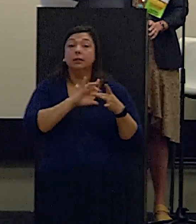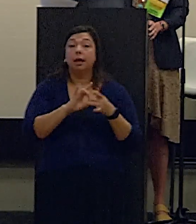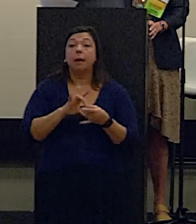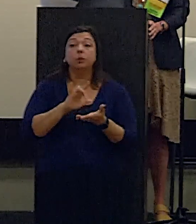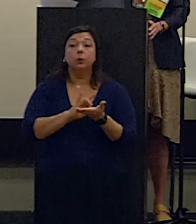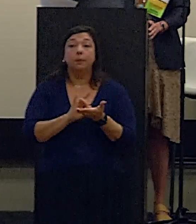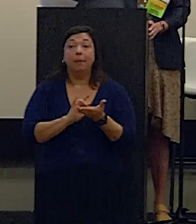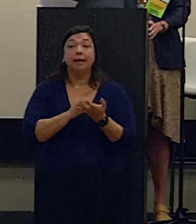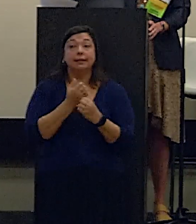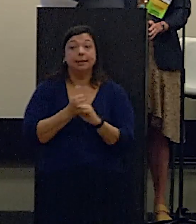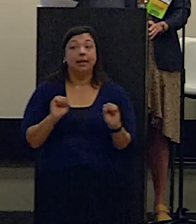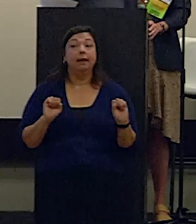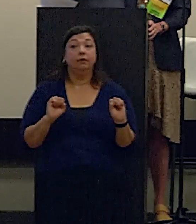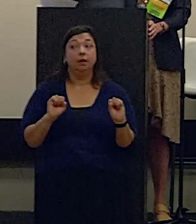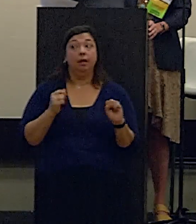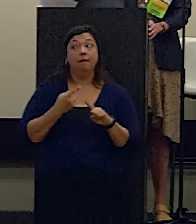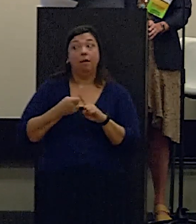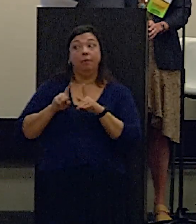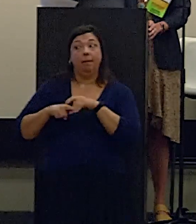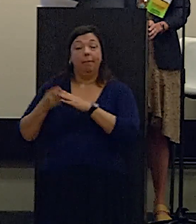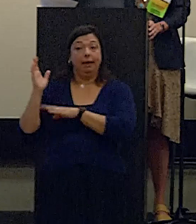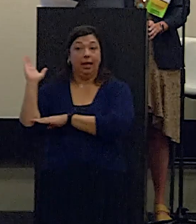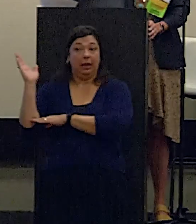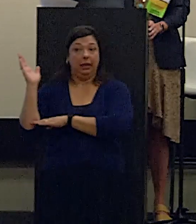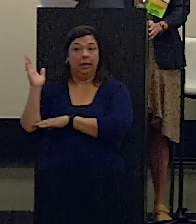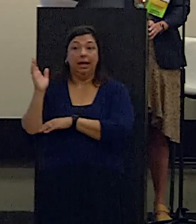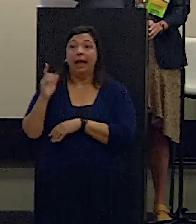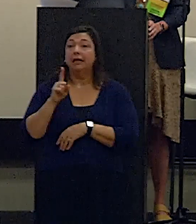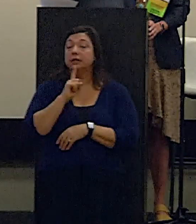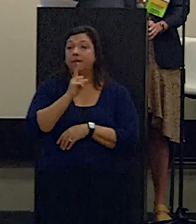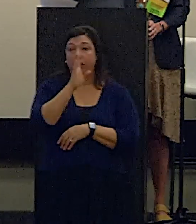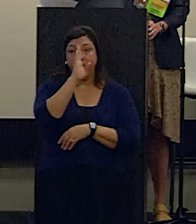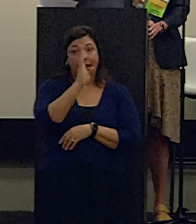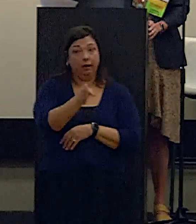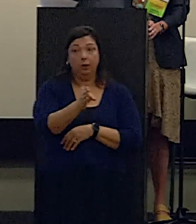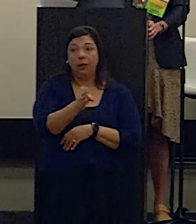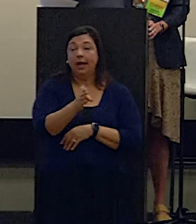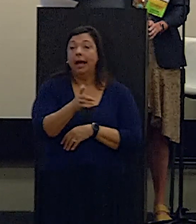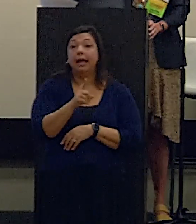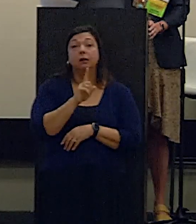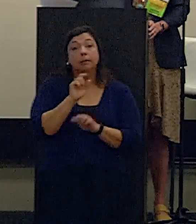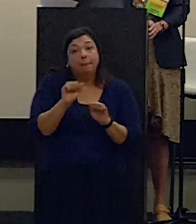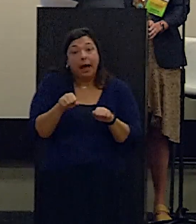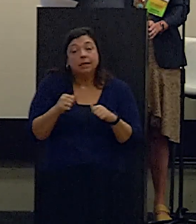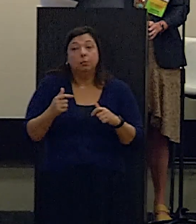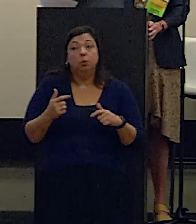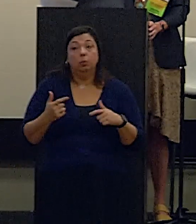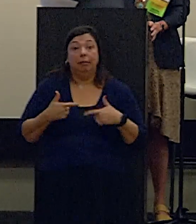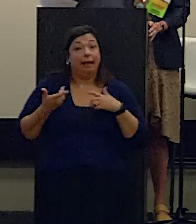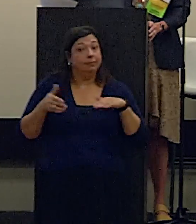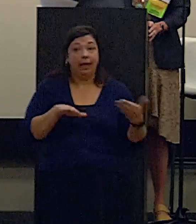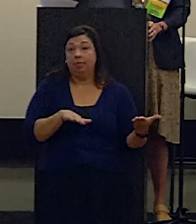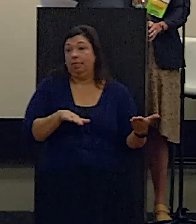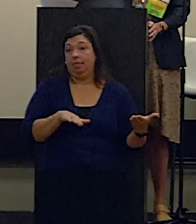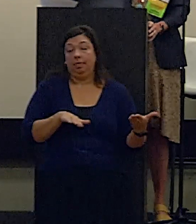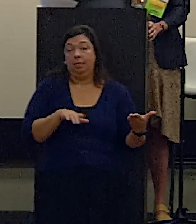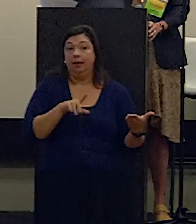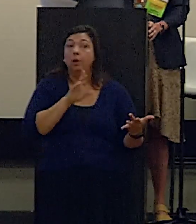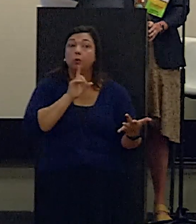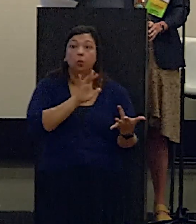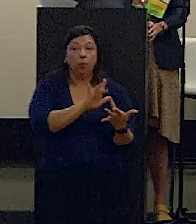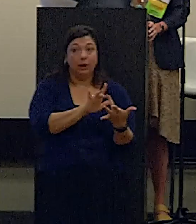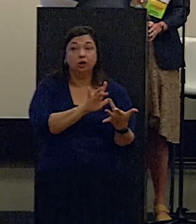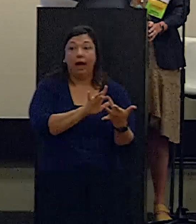medication safety, like I said in the beginning, it's black and white, and it can be life and death. So reach